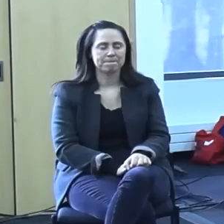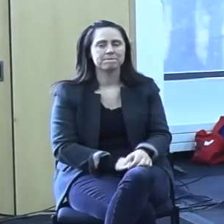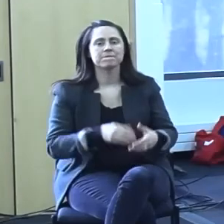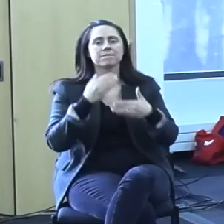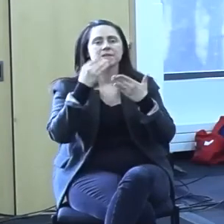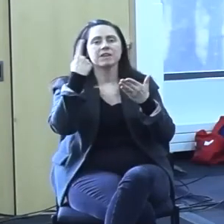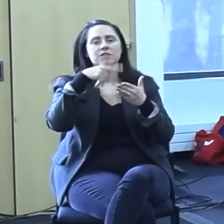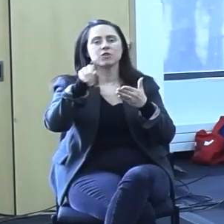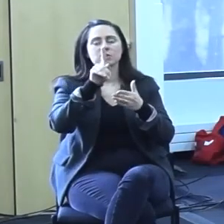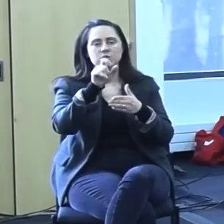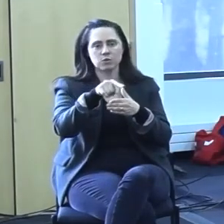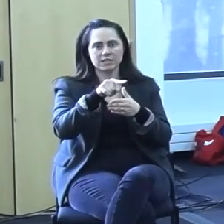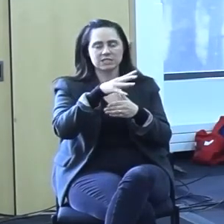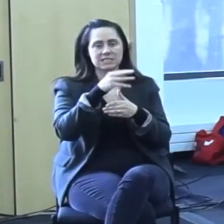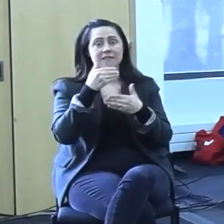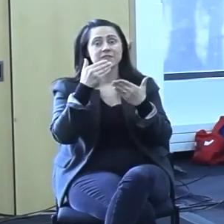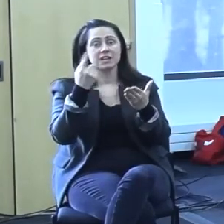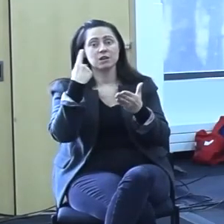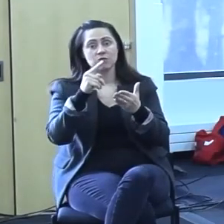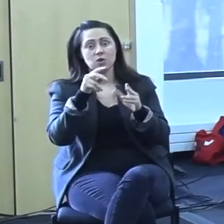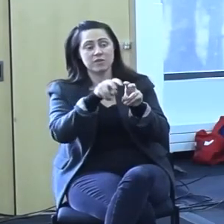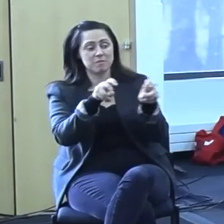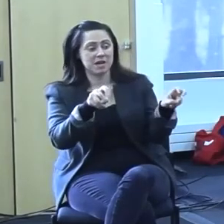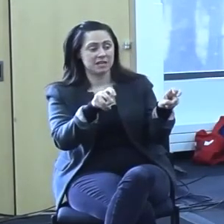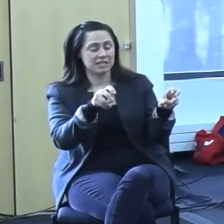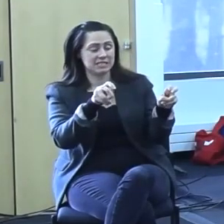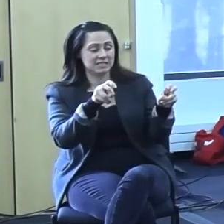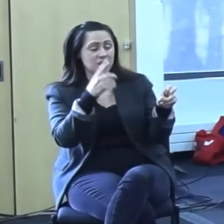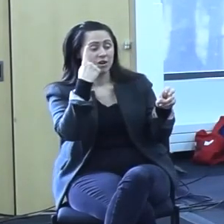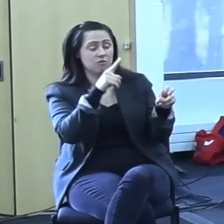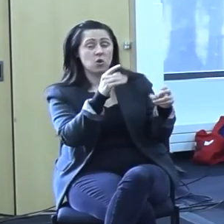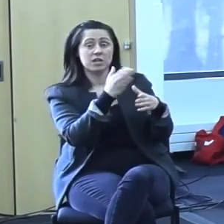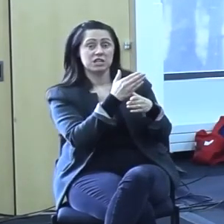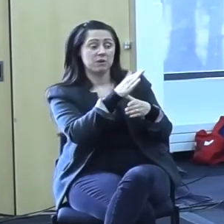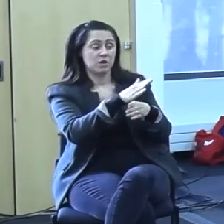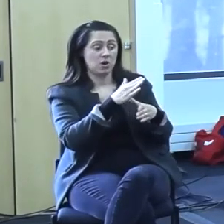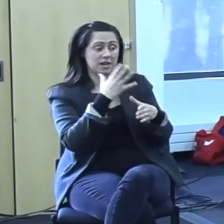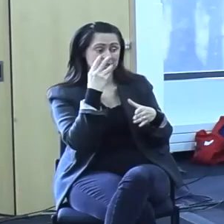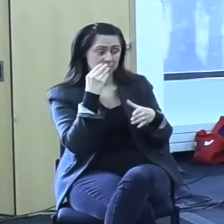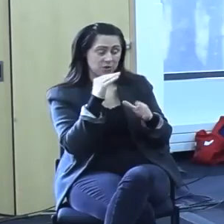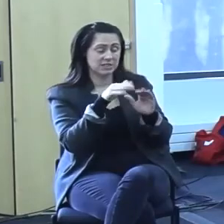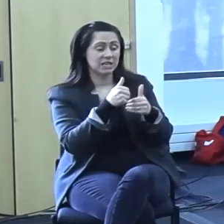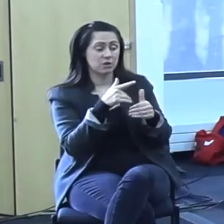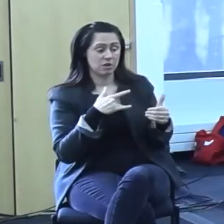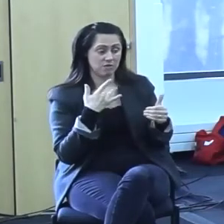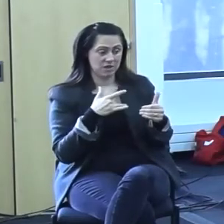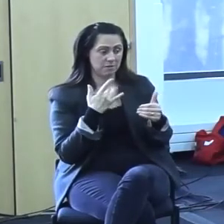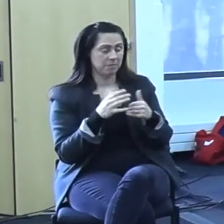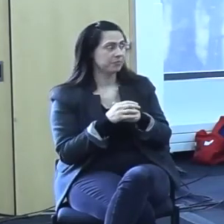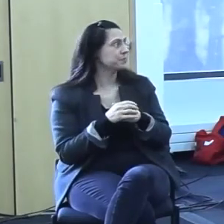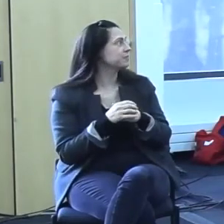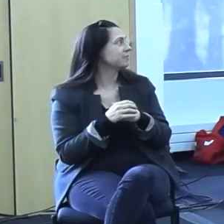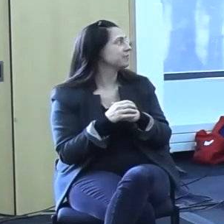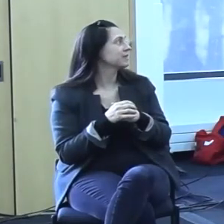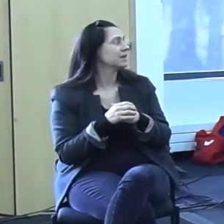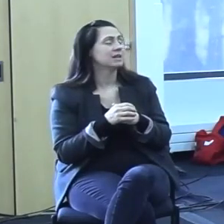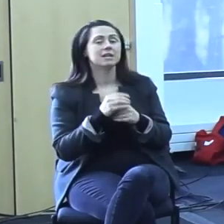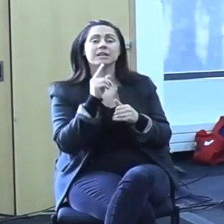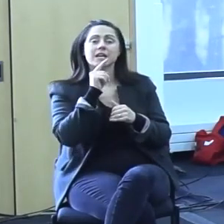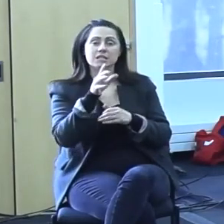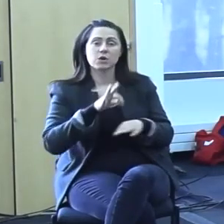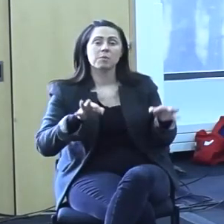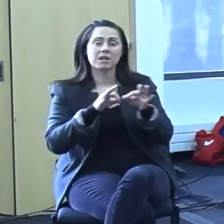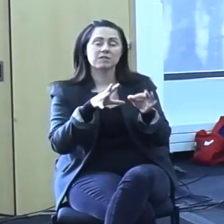Thank you for those questions, and thank you for the panelists for sharing your experiences and how you feel. It is so beneficial